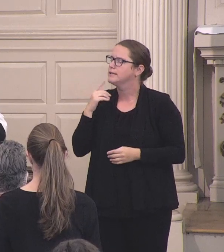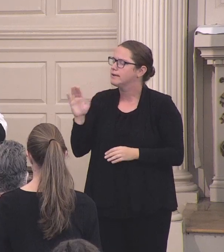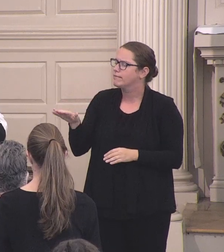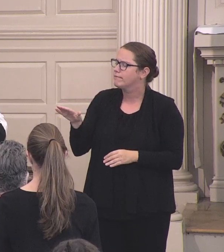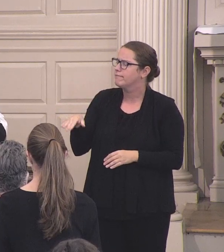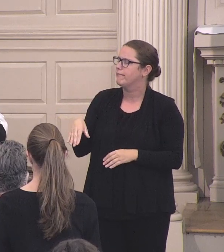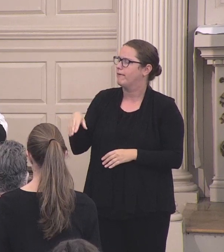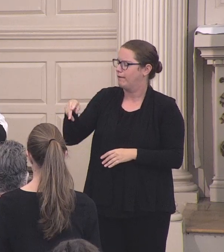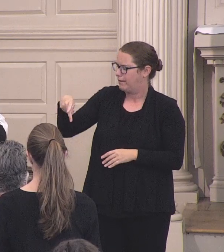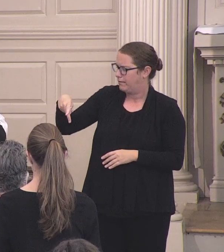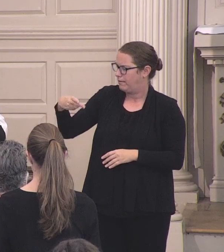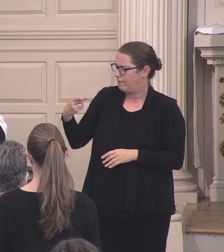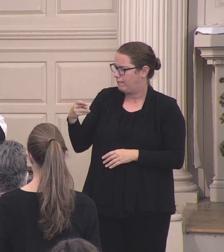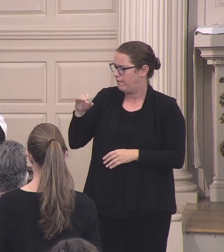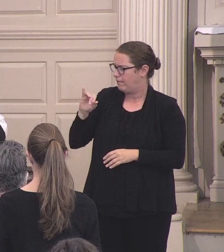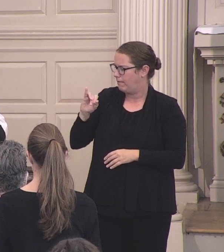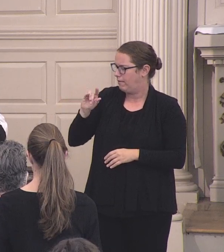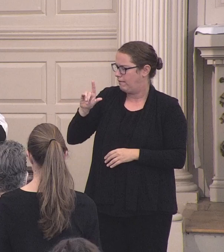Philip,